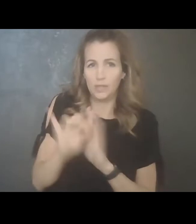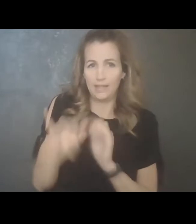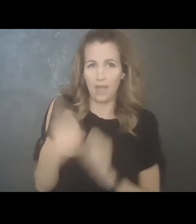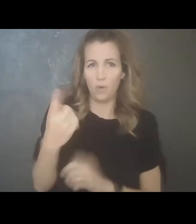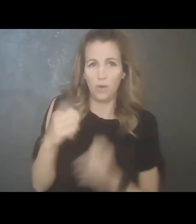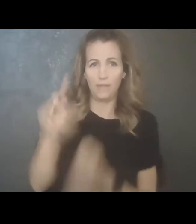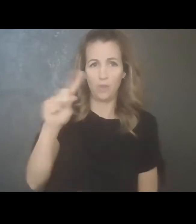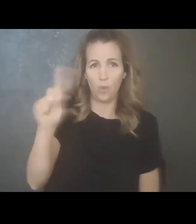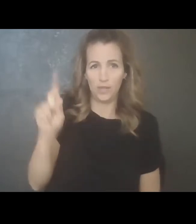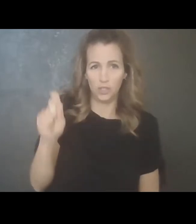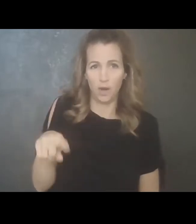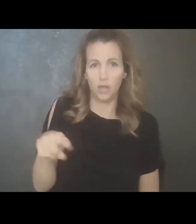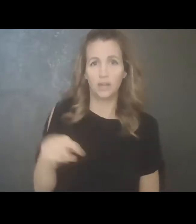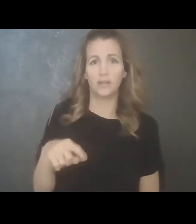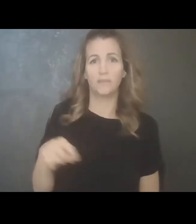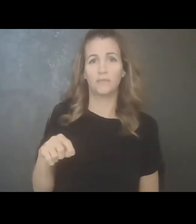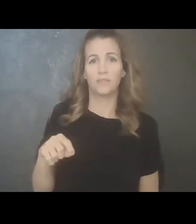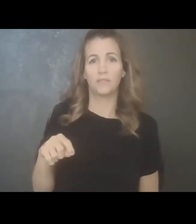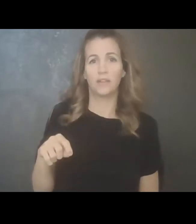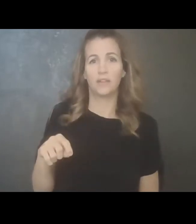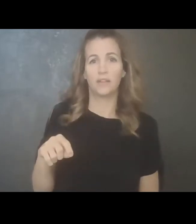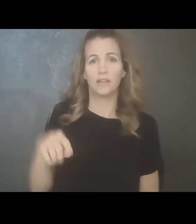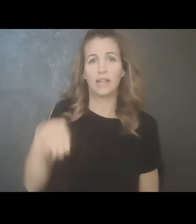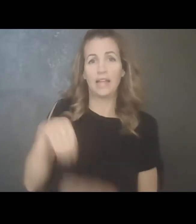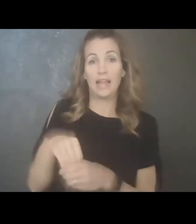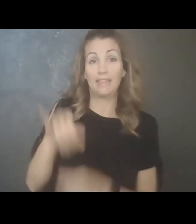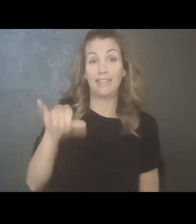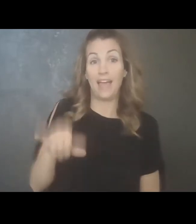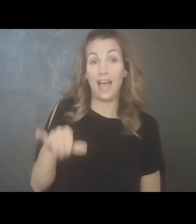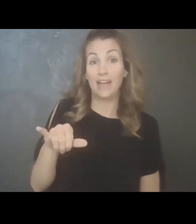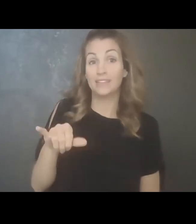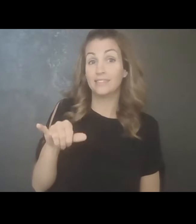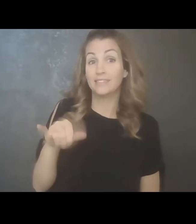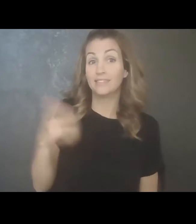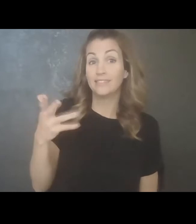that no one ever chooses. And in there,